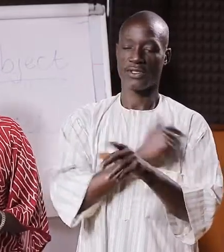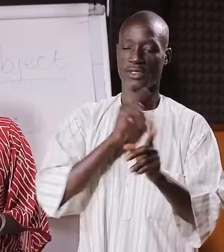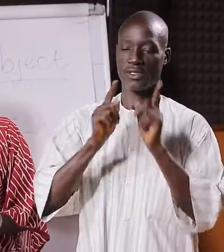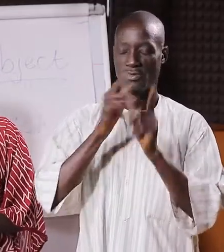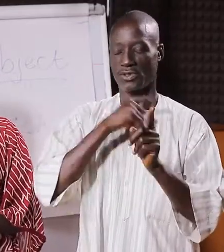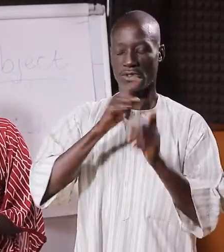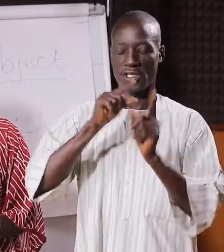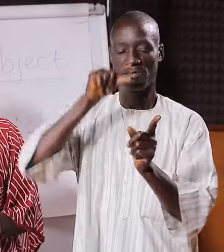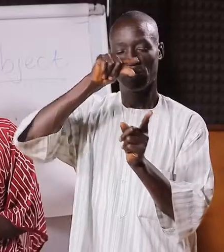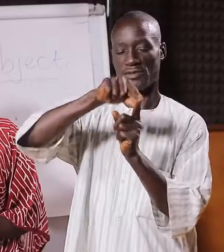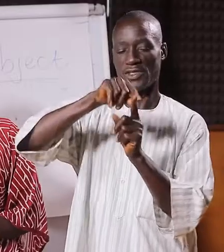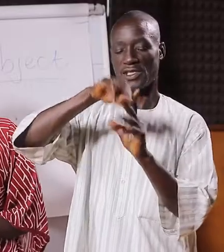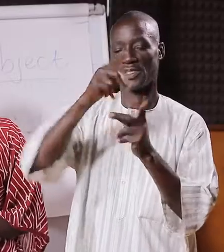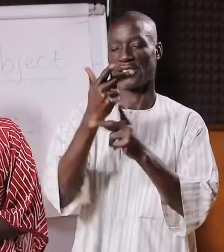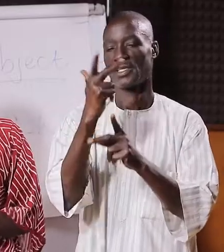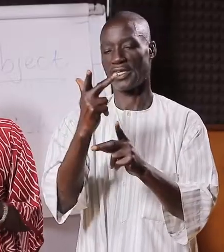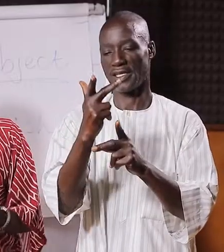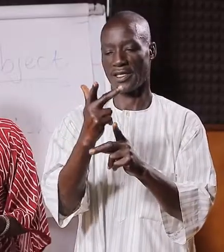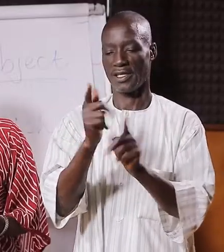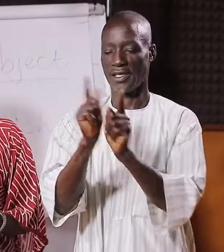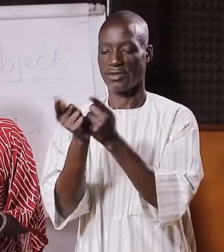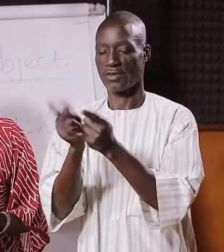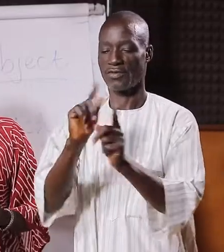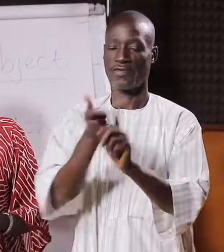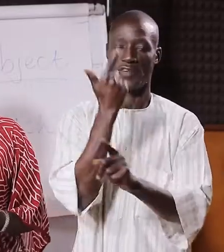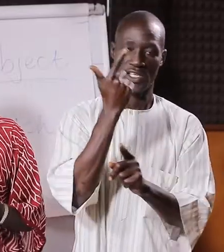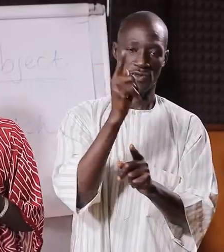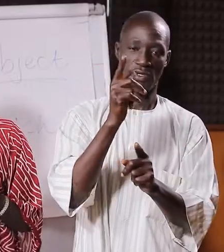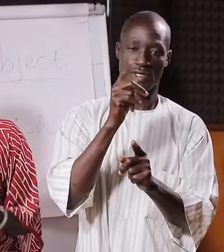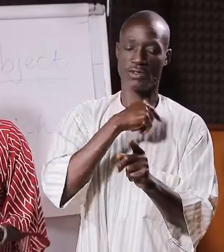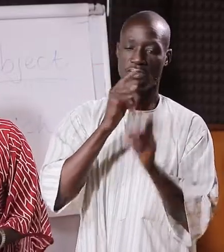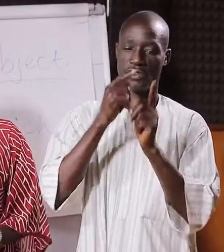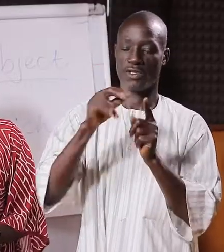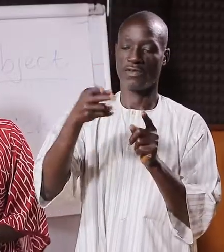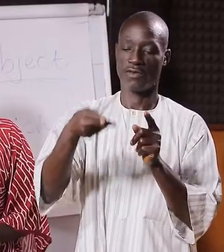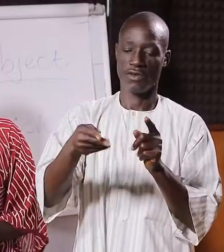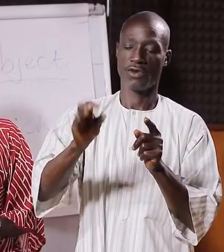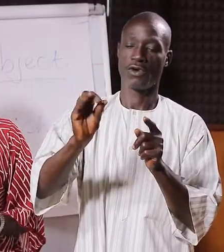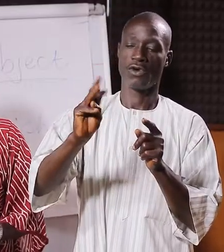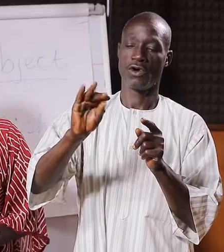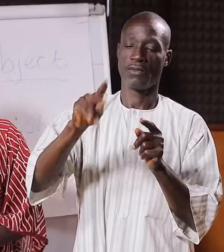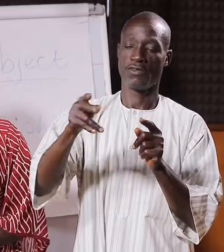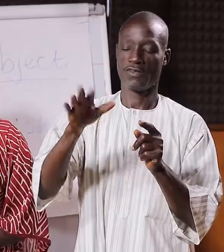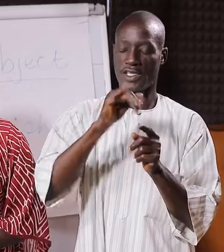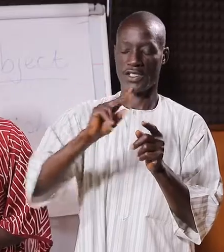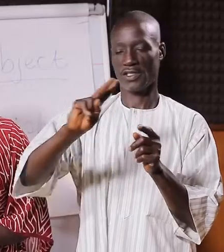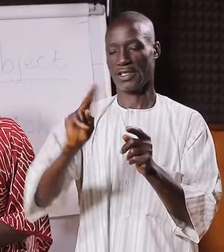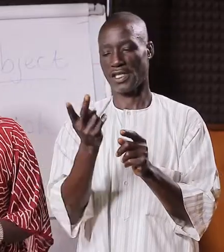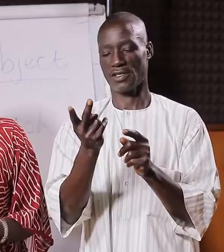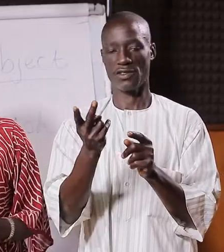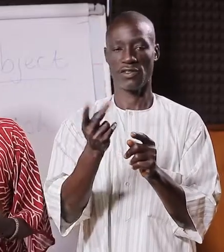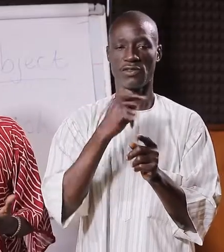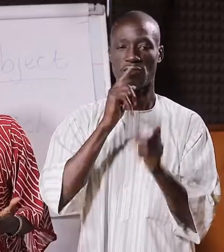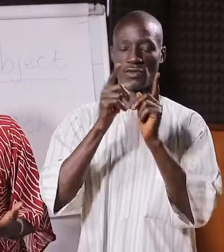about words in 3 categories. The first category, we talked about homonyms. The second category of